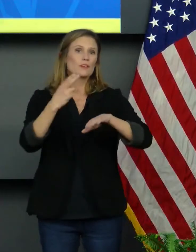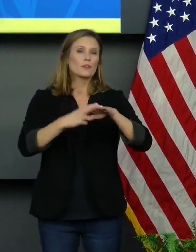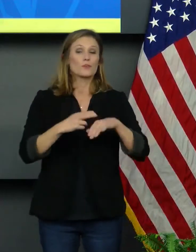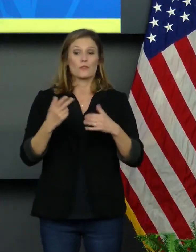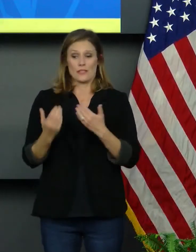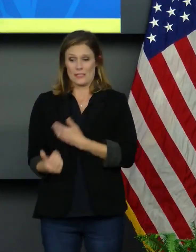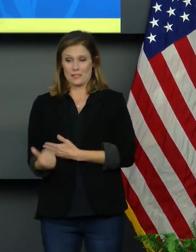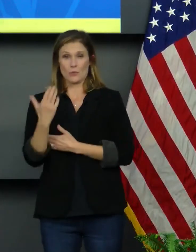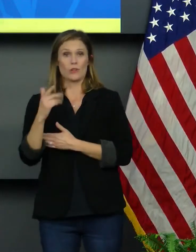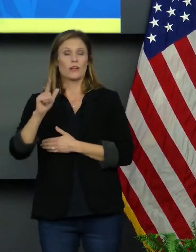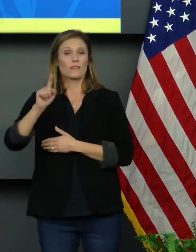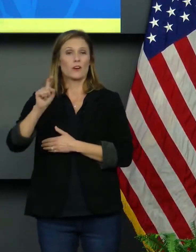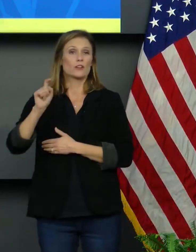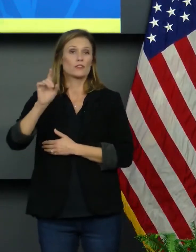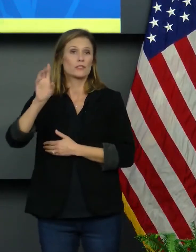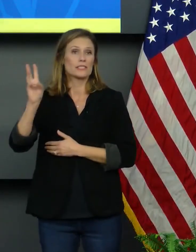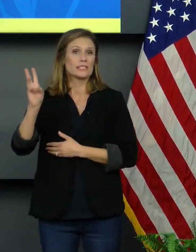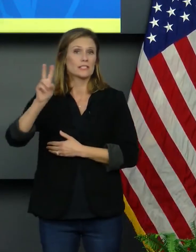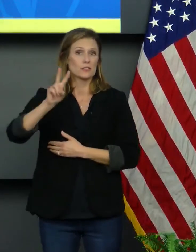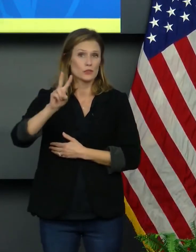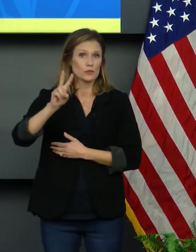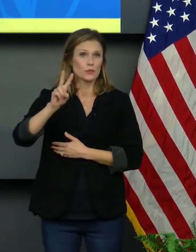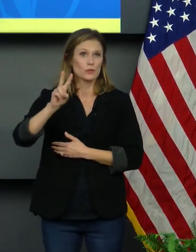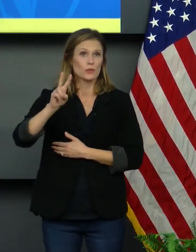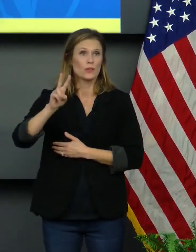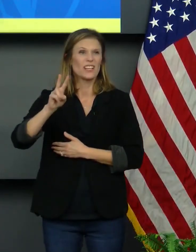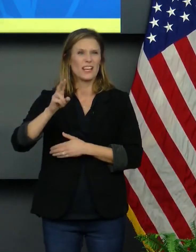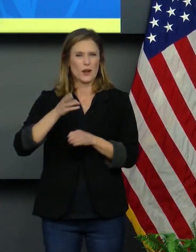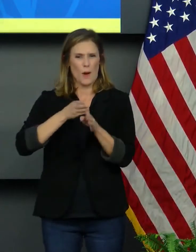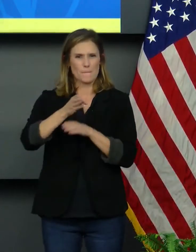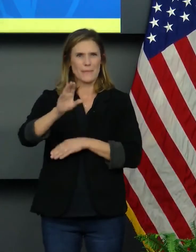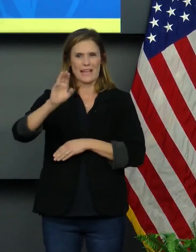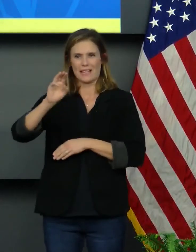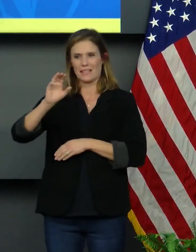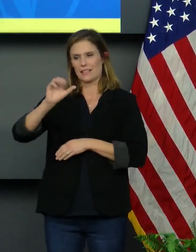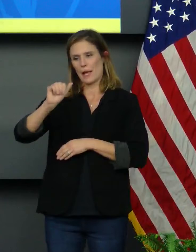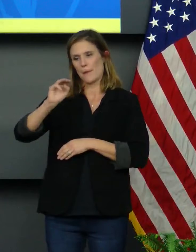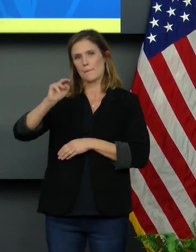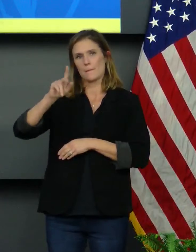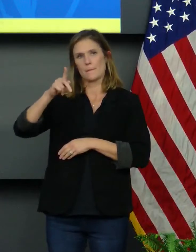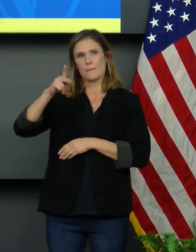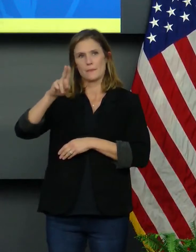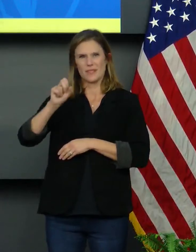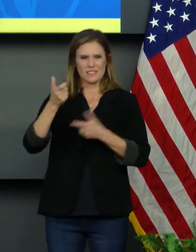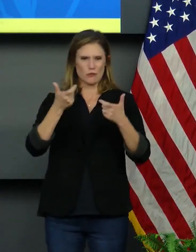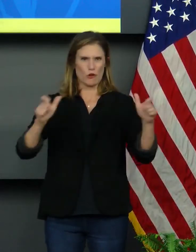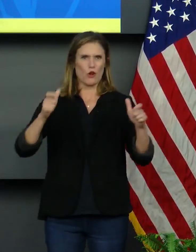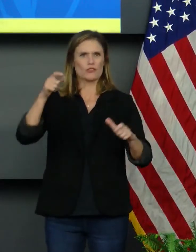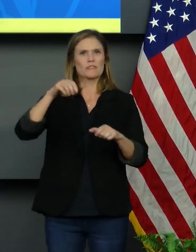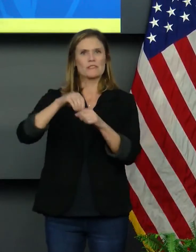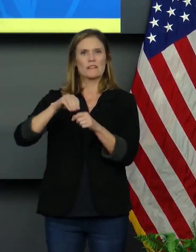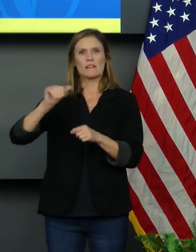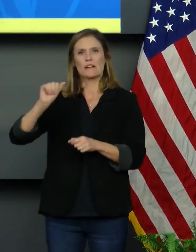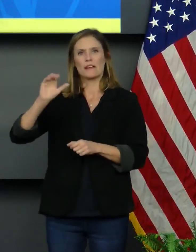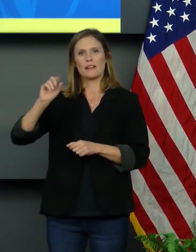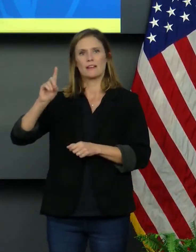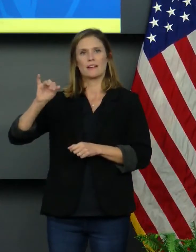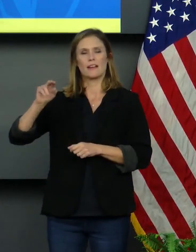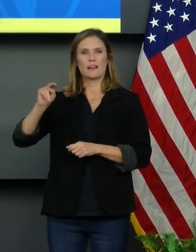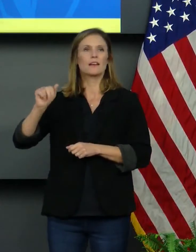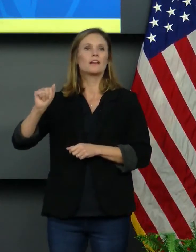have 162 at our main campus, which is our biggest campus in Acadiana. We have